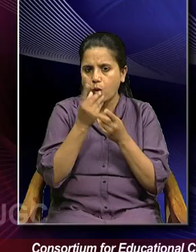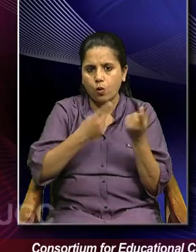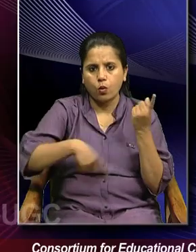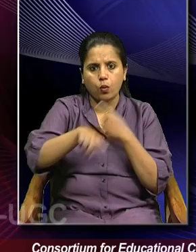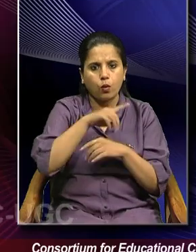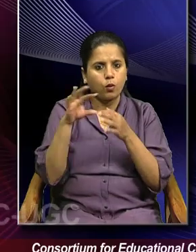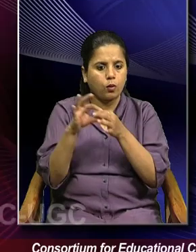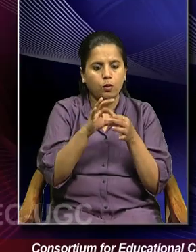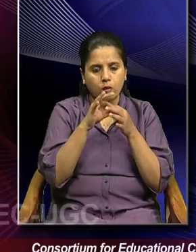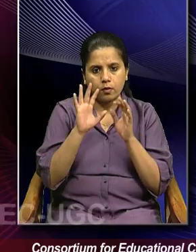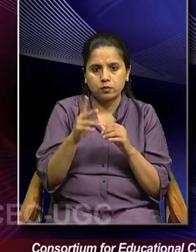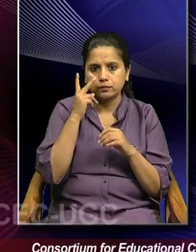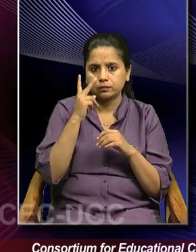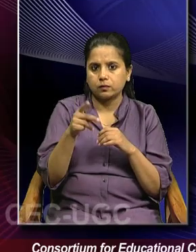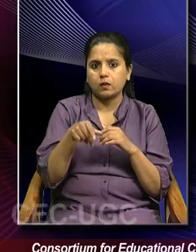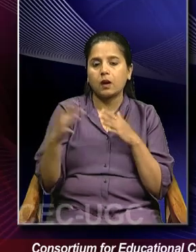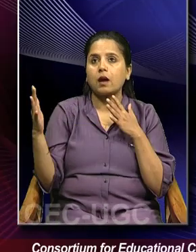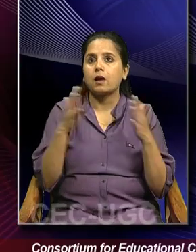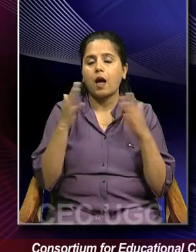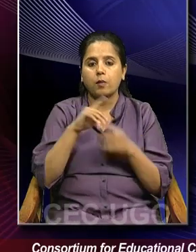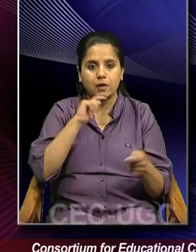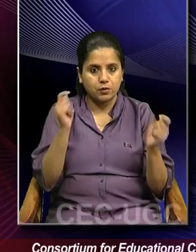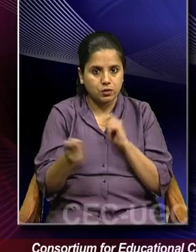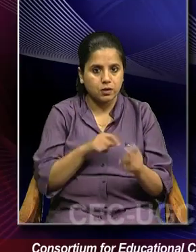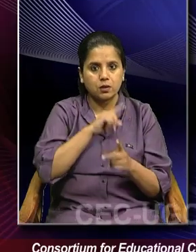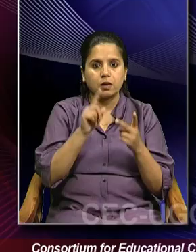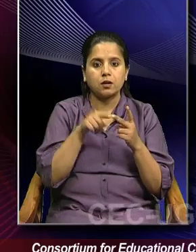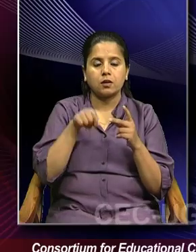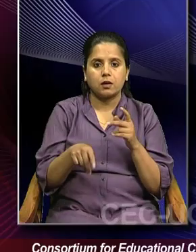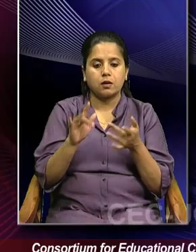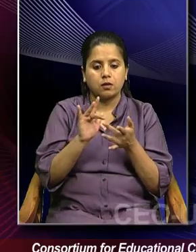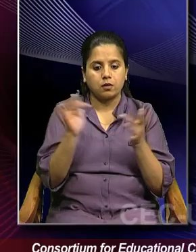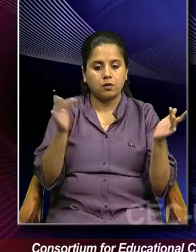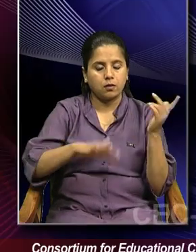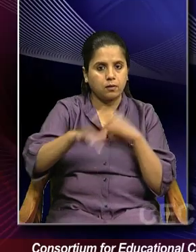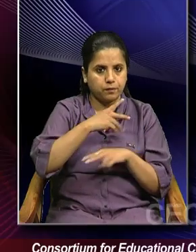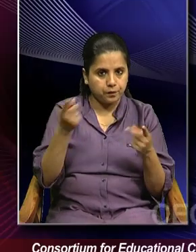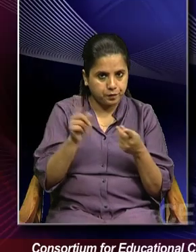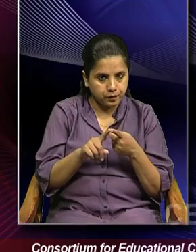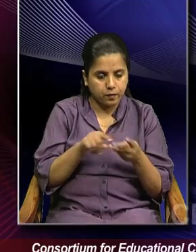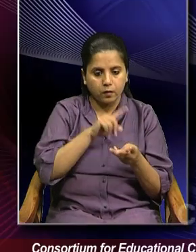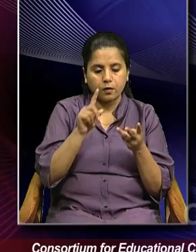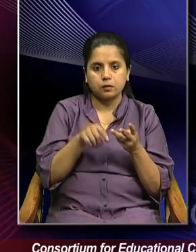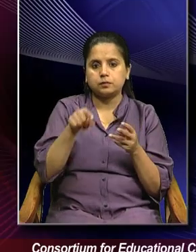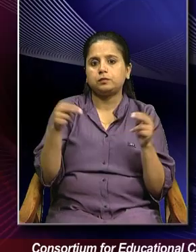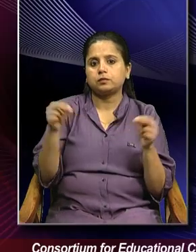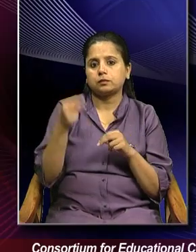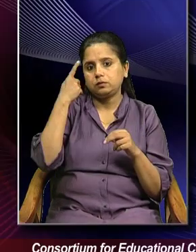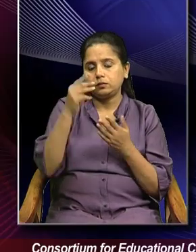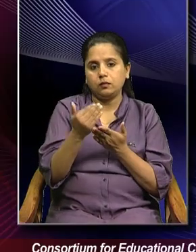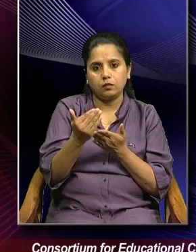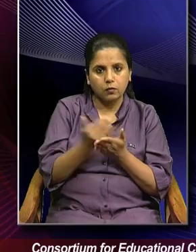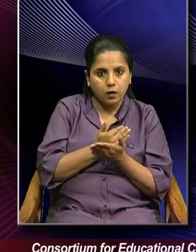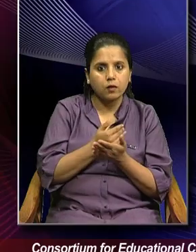clause, from looking at climate change to looking at digitalization to looking at the need for safety